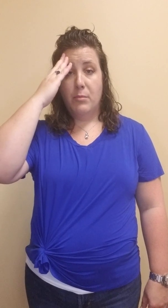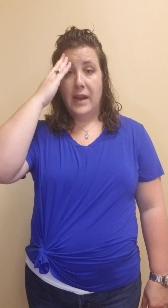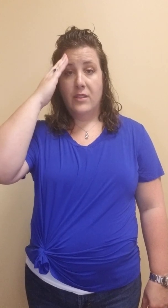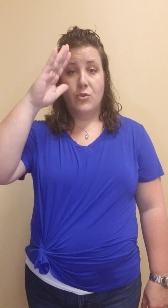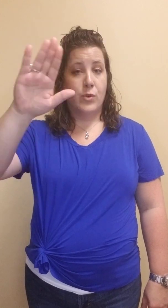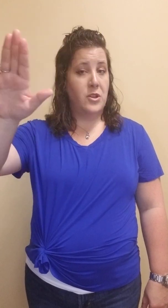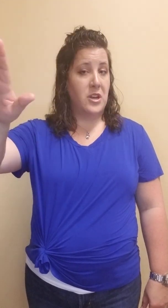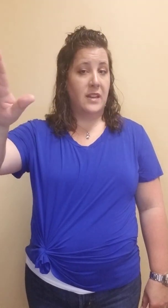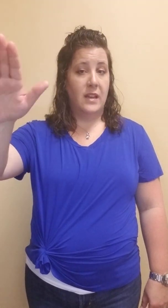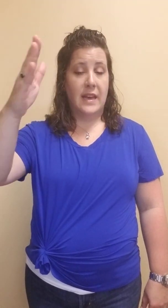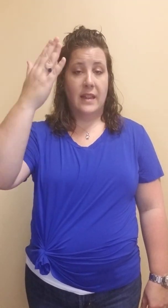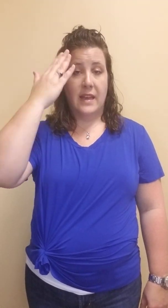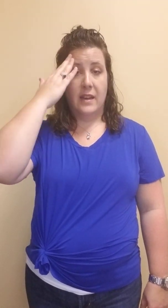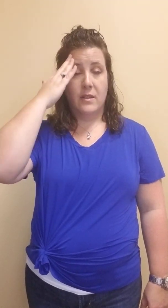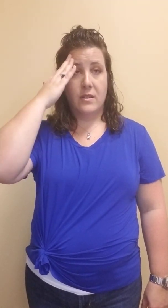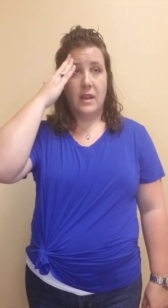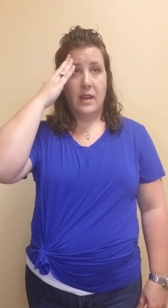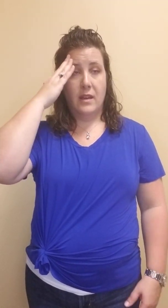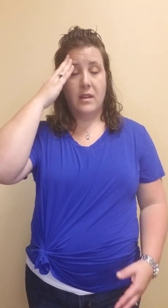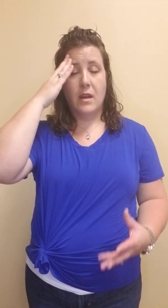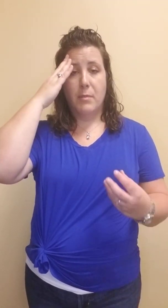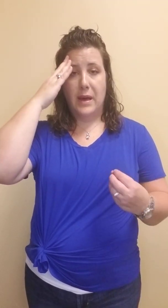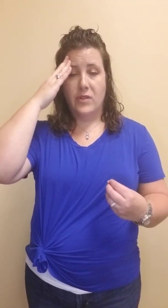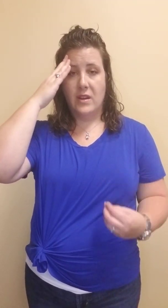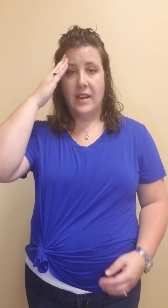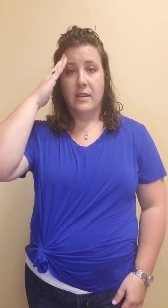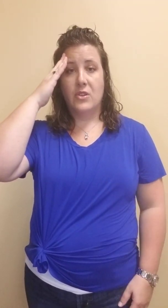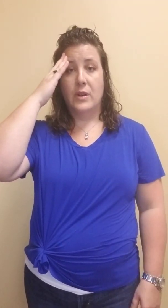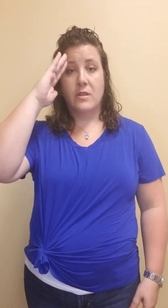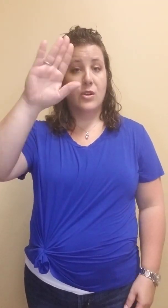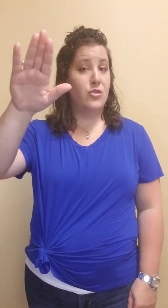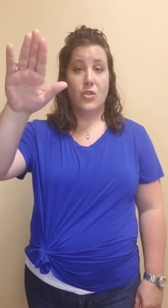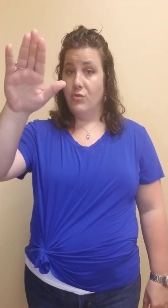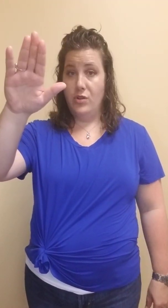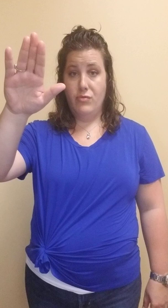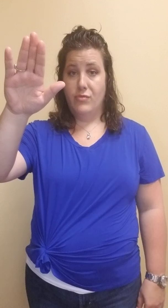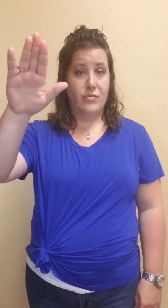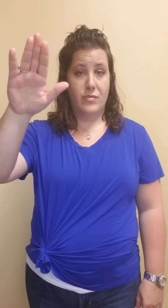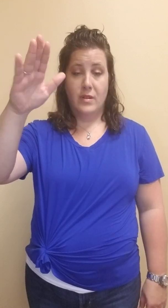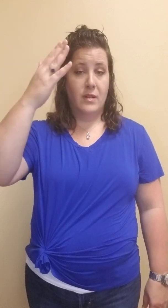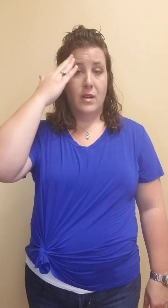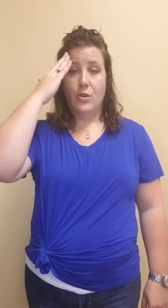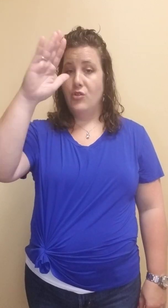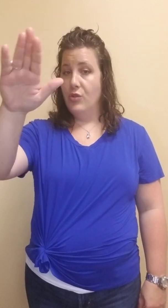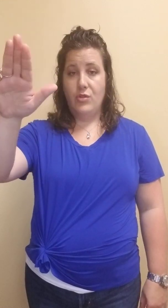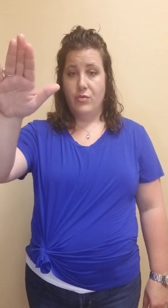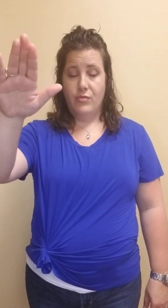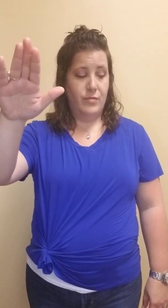by rejecting that, that is a compound sign. So it's don't know, don't know.